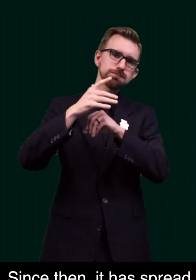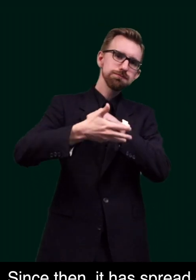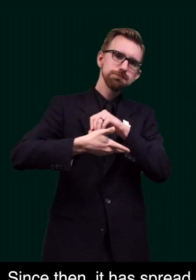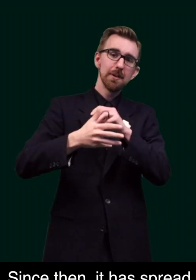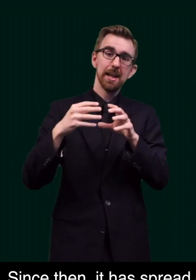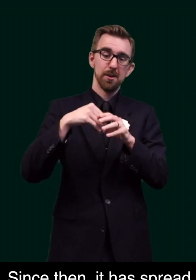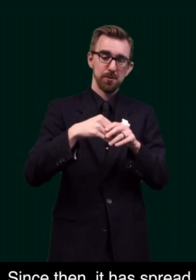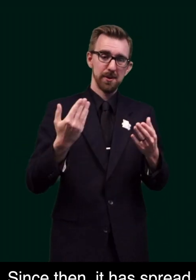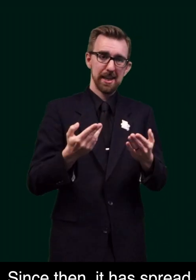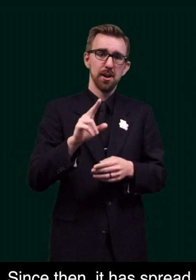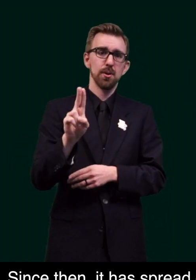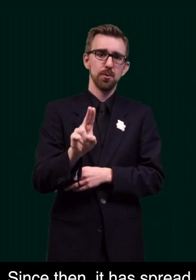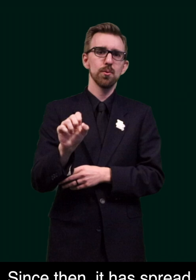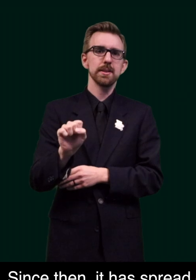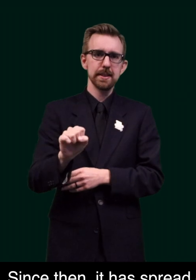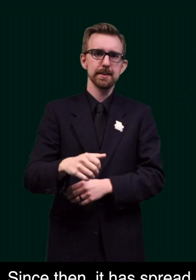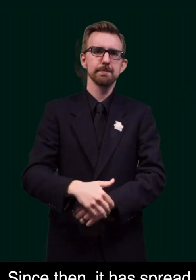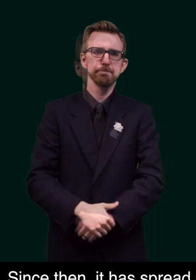United States.